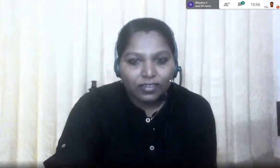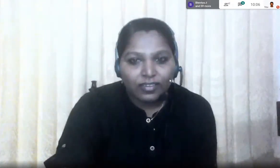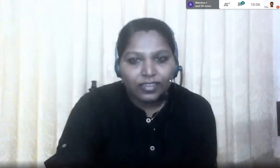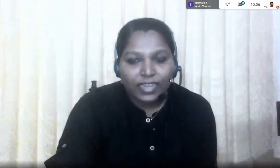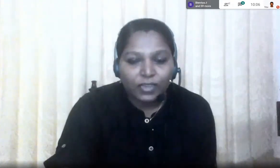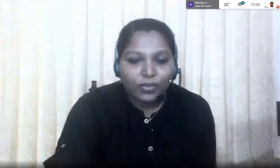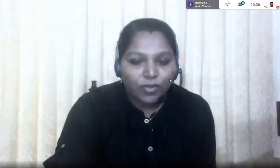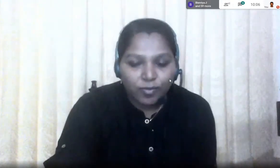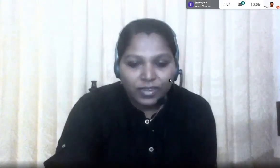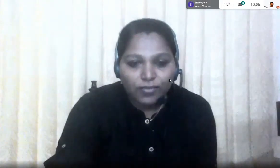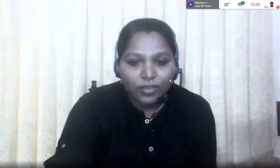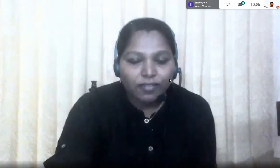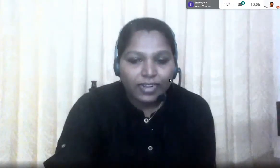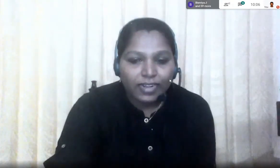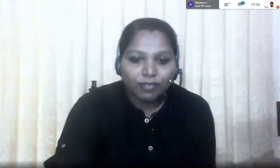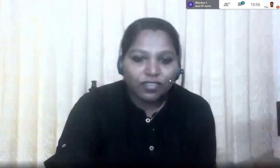Thank you so much for the welcome, Sefi.